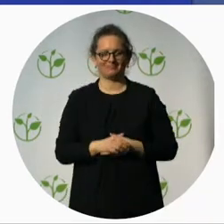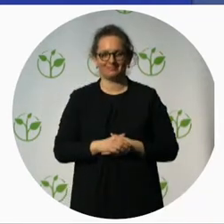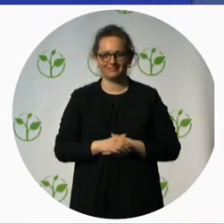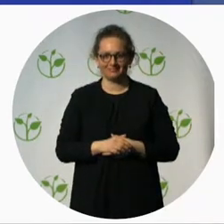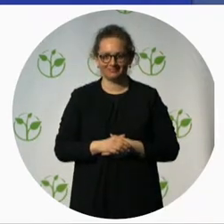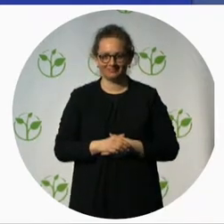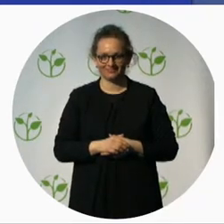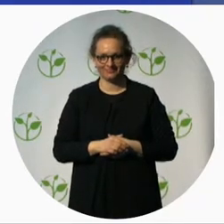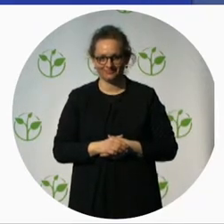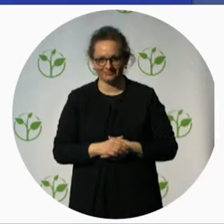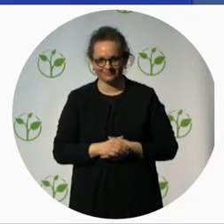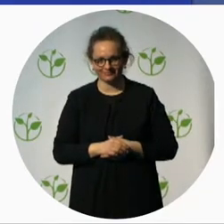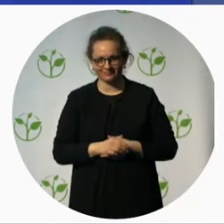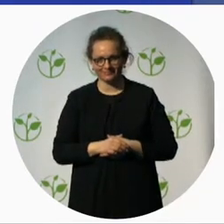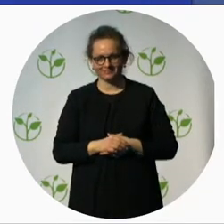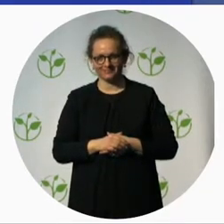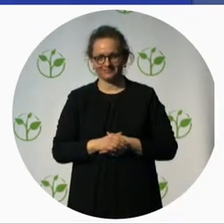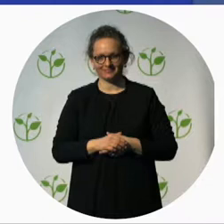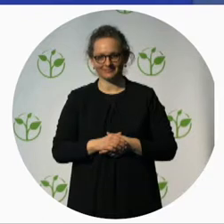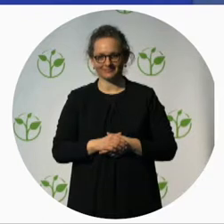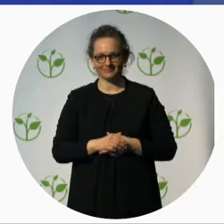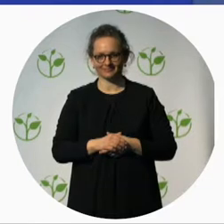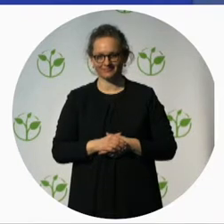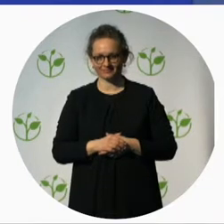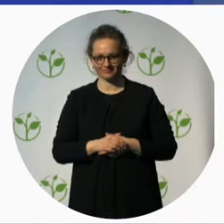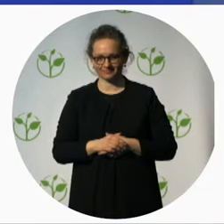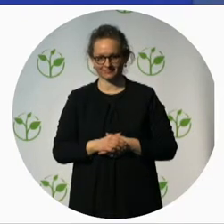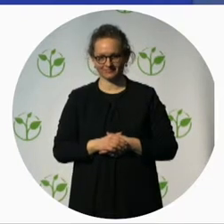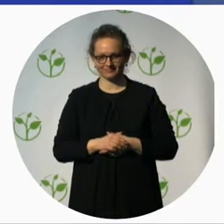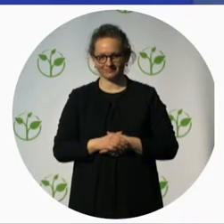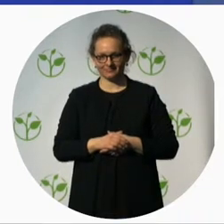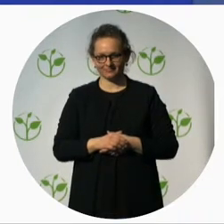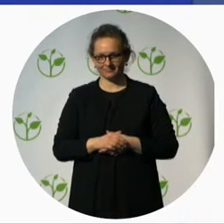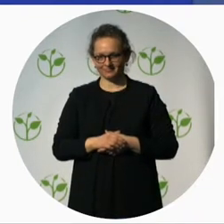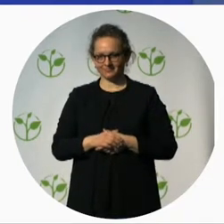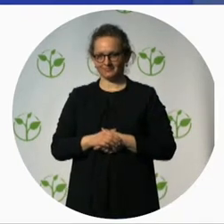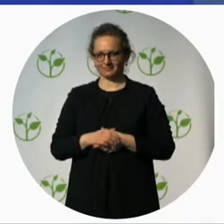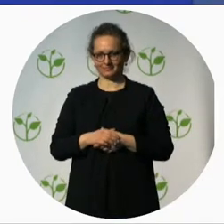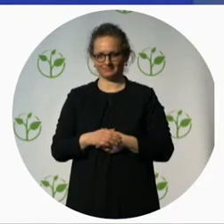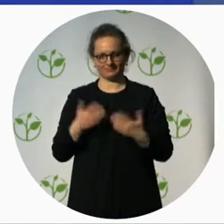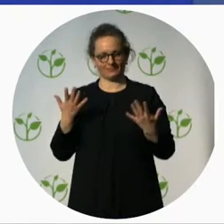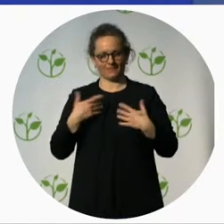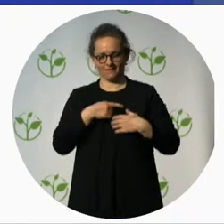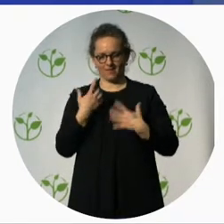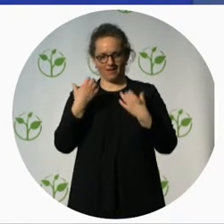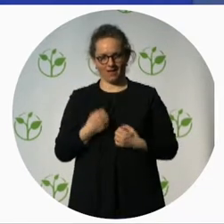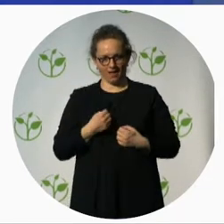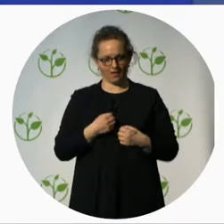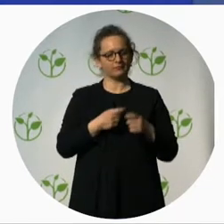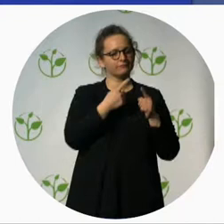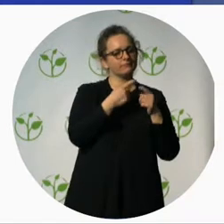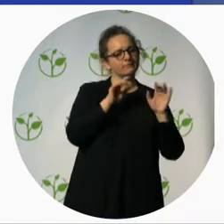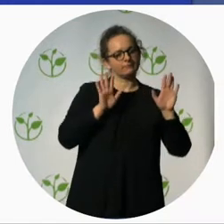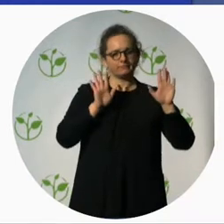success. Because the SDGs, as you know, are a basis, a